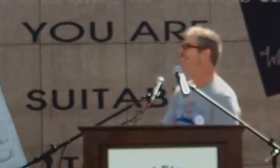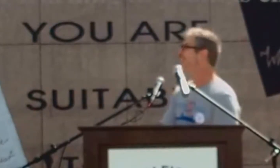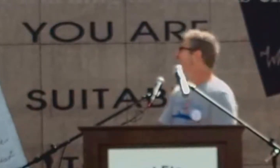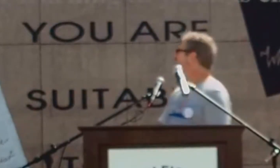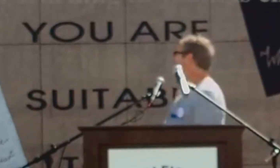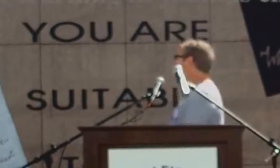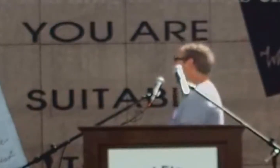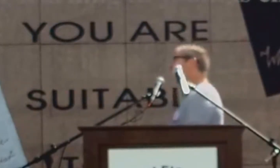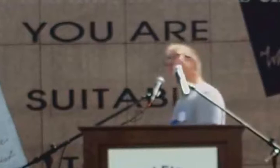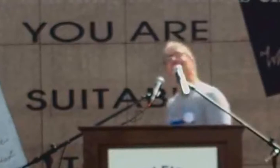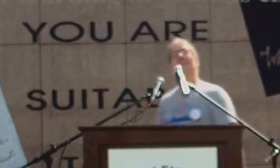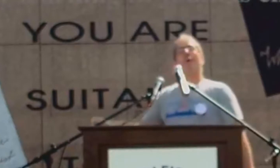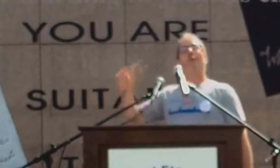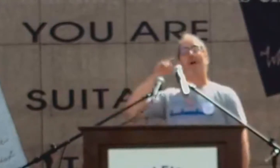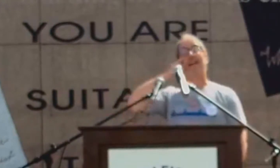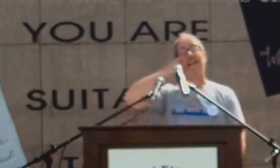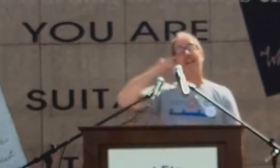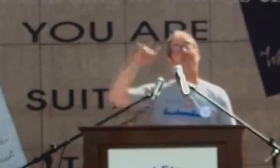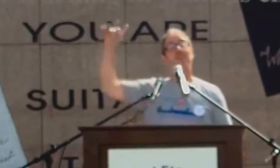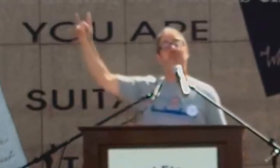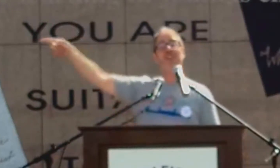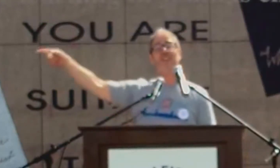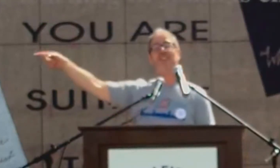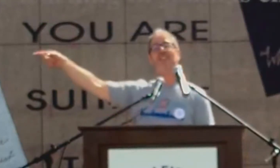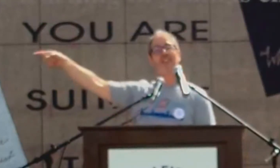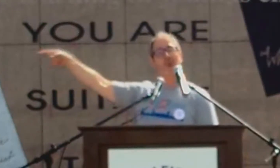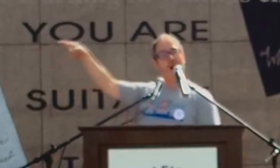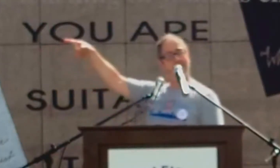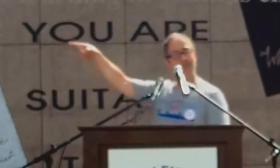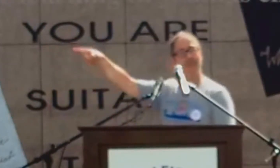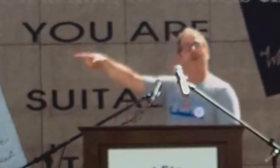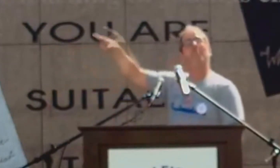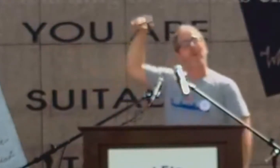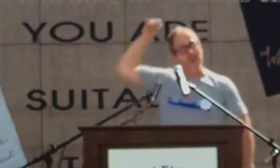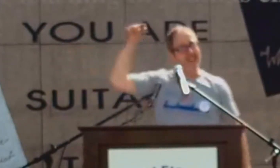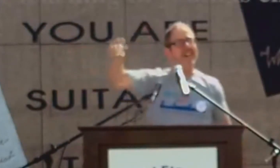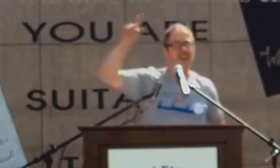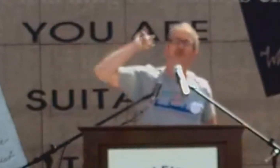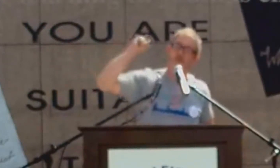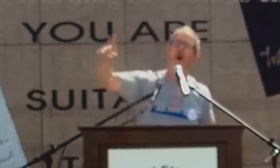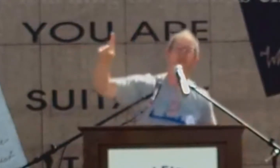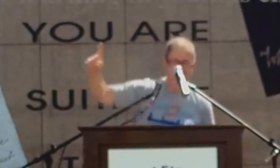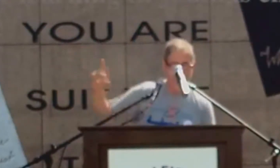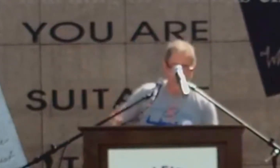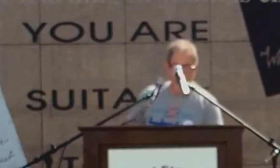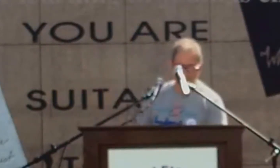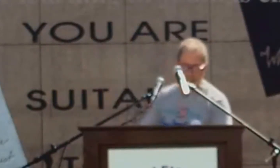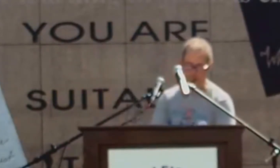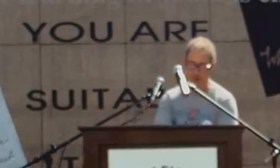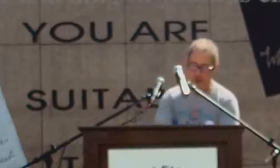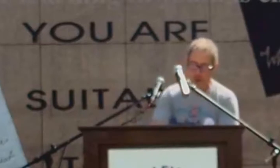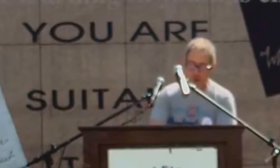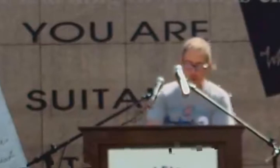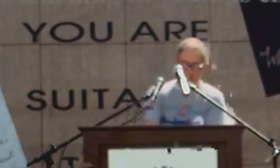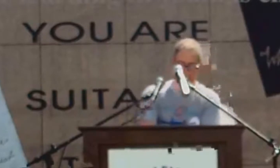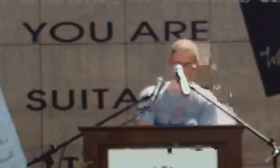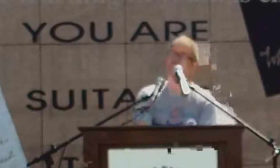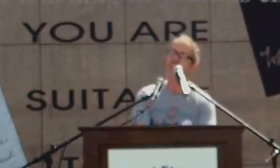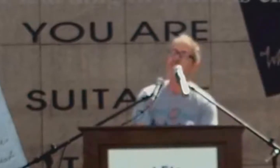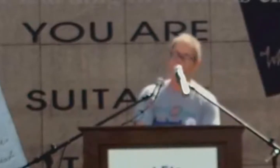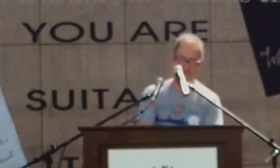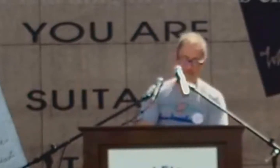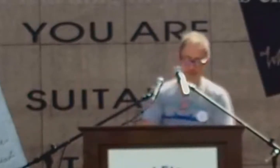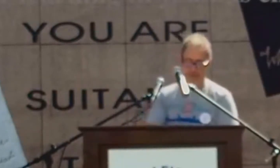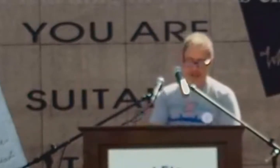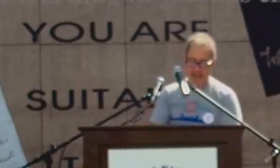Um. So you know what? We're gonna hear from some teens in a little while. But we're gonna hear from one teen right now. Who is